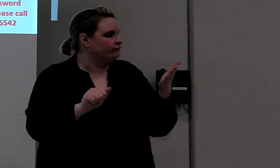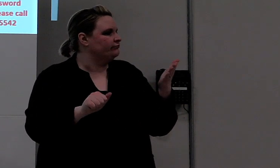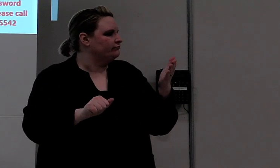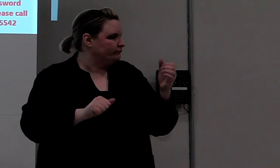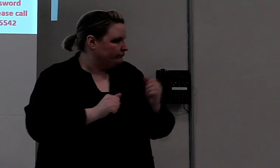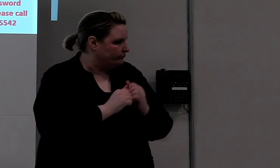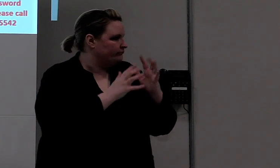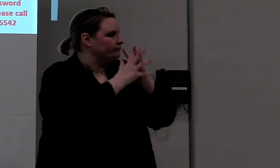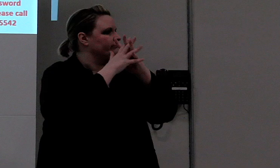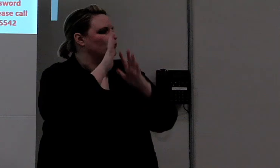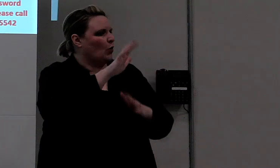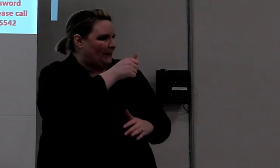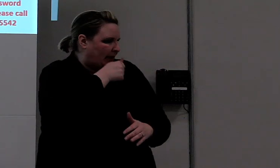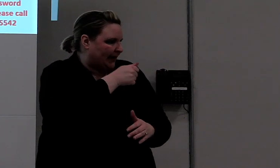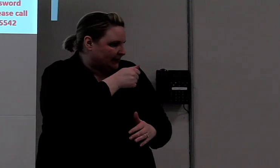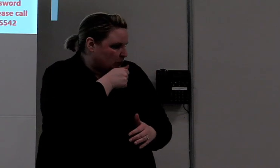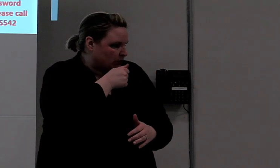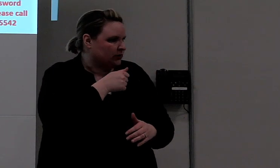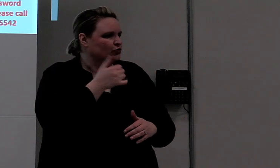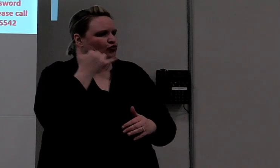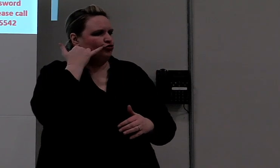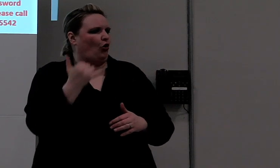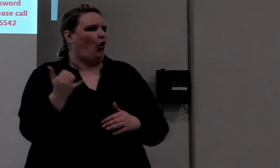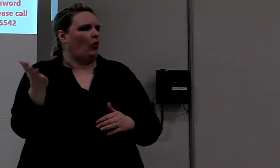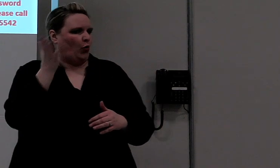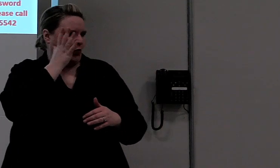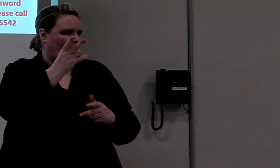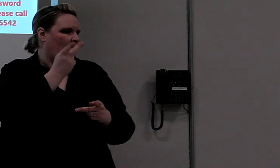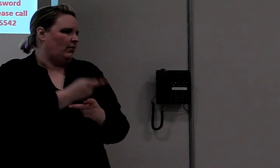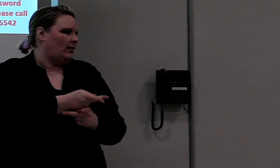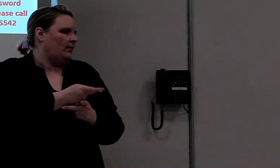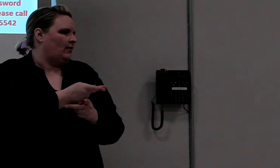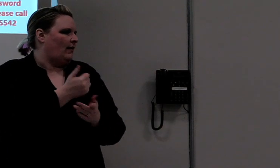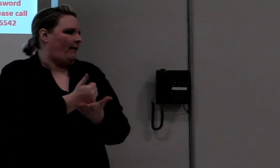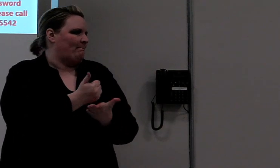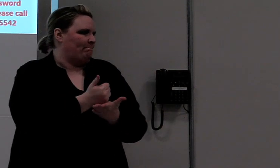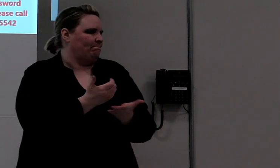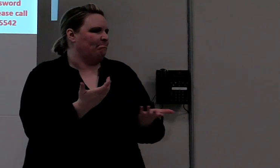password refresh system. You need to call this number to get it taken care of.